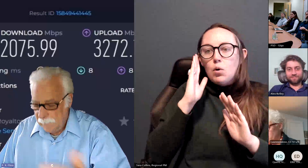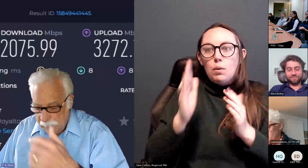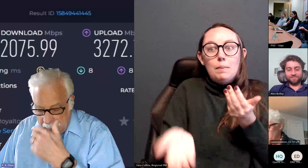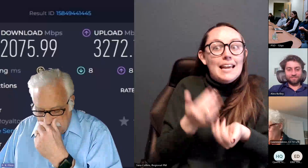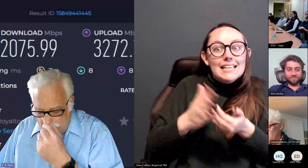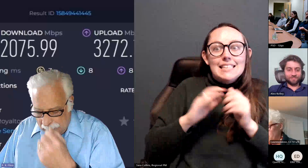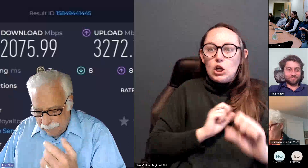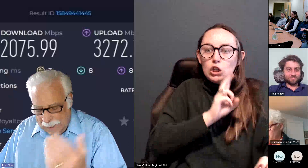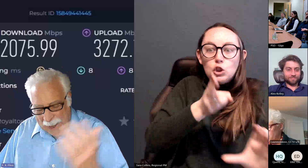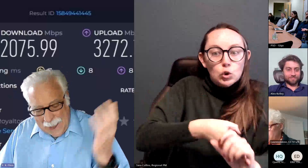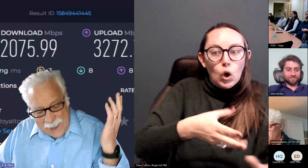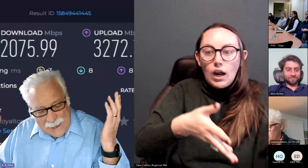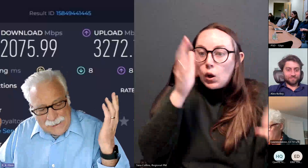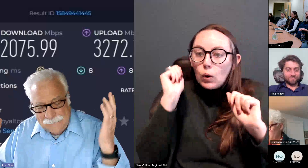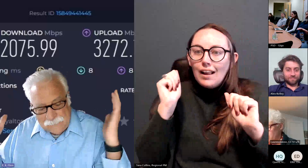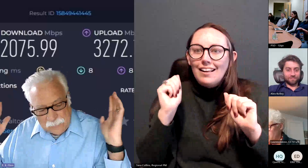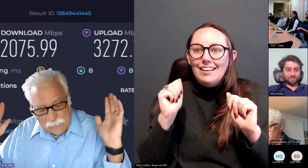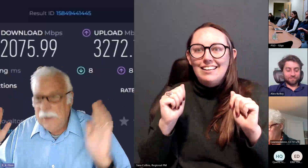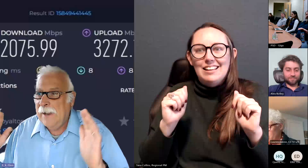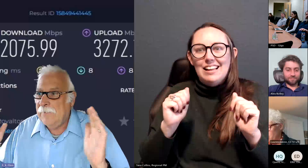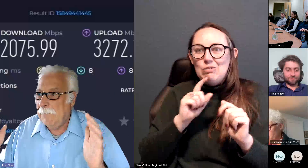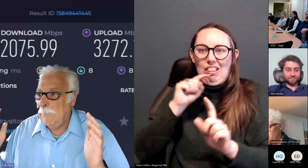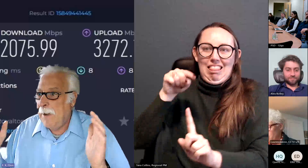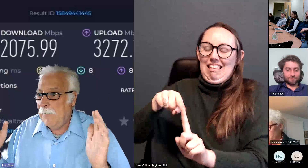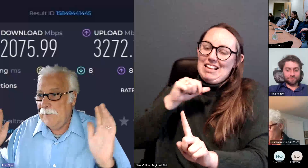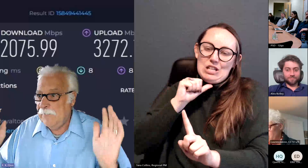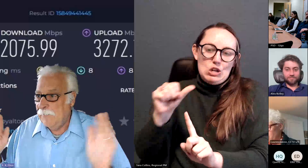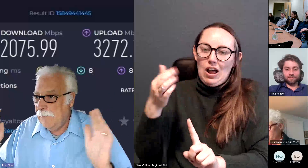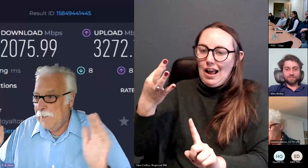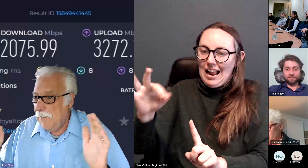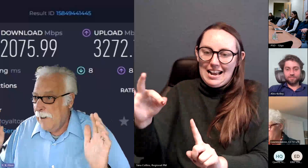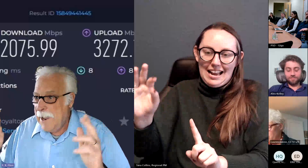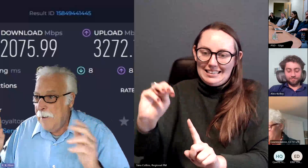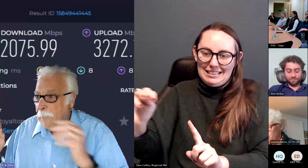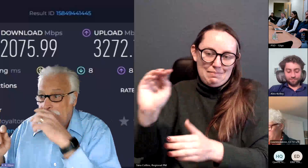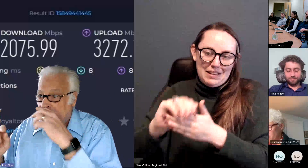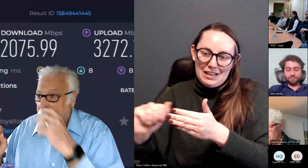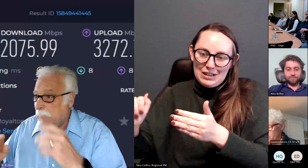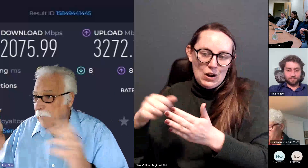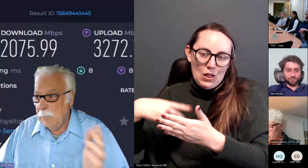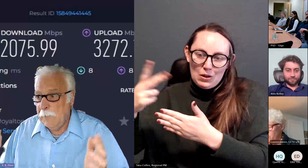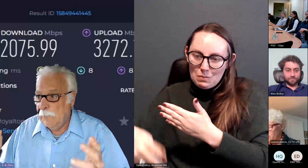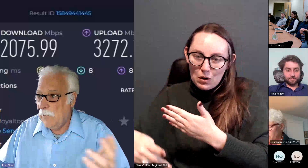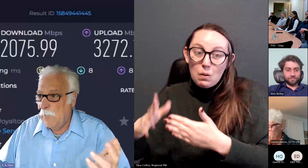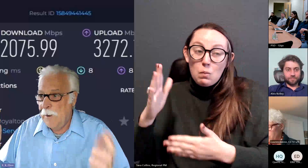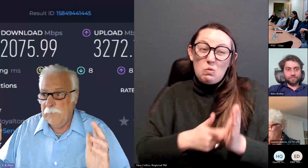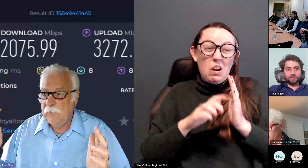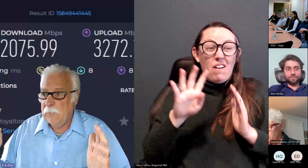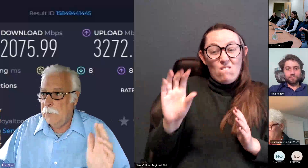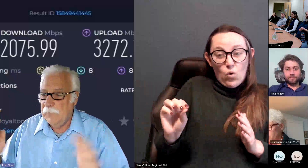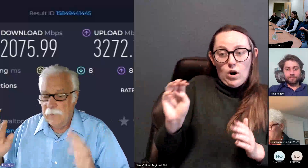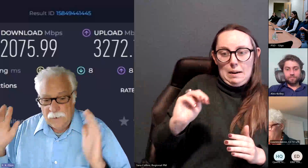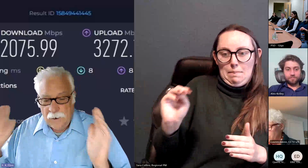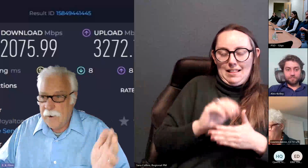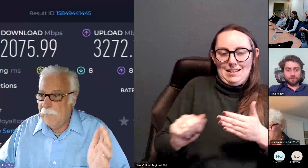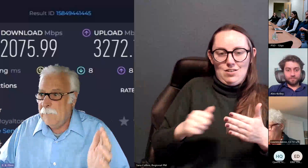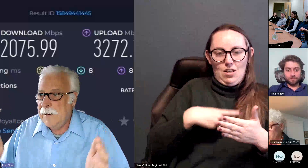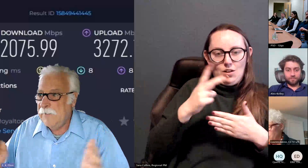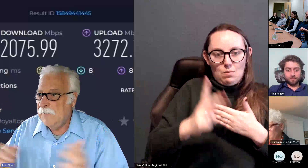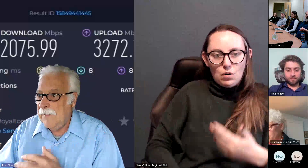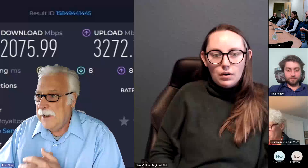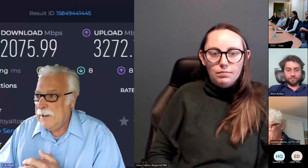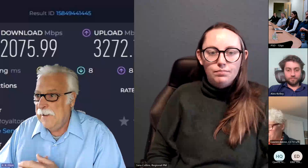program. I just looking at the politics of everything right now, especially with what was going on with the schools,